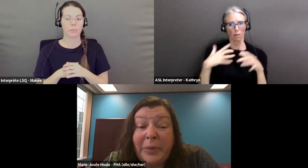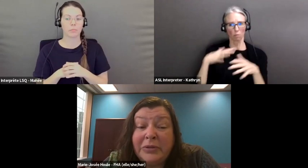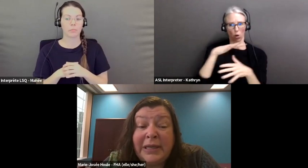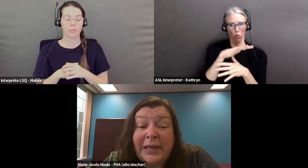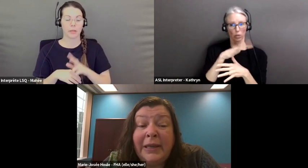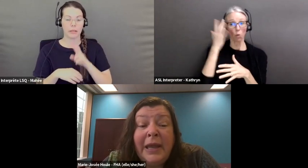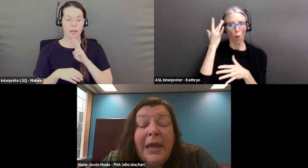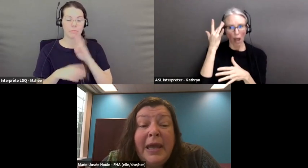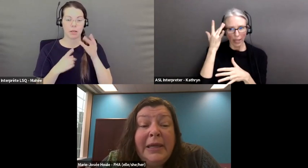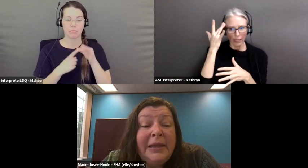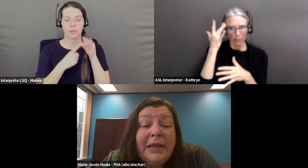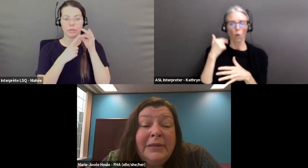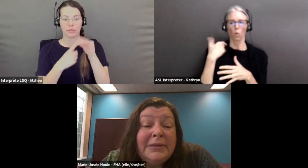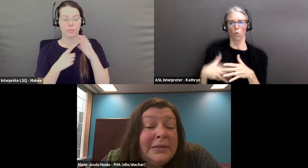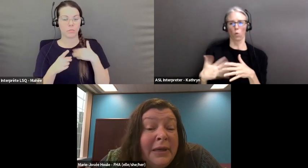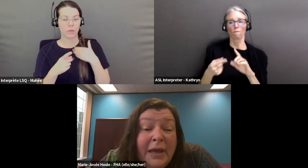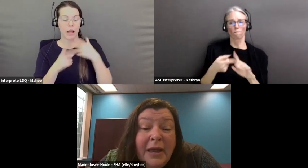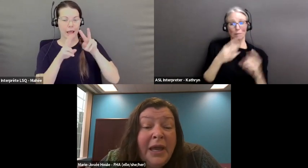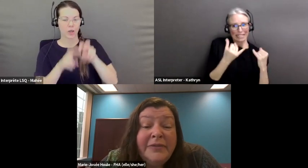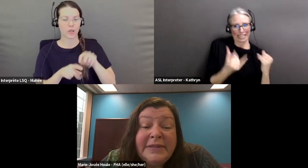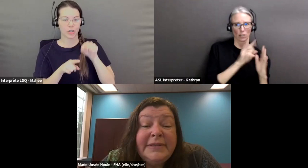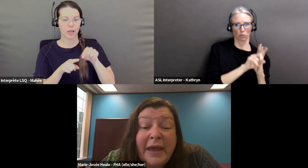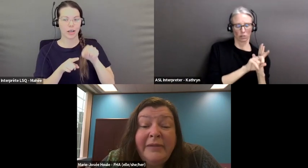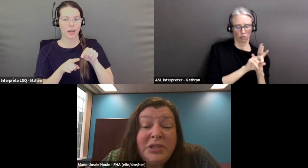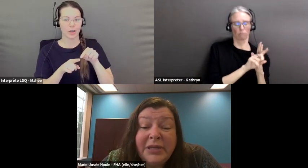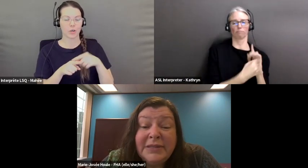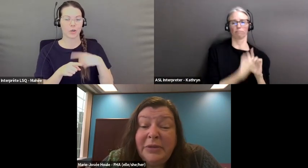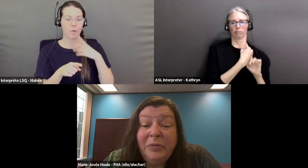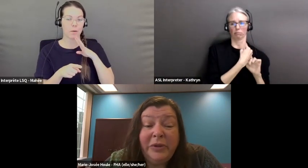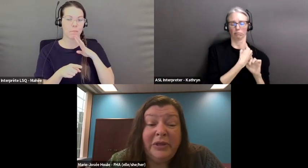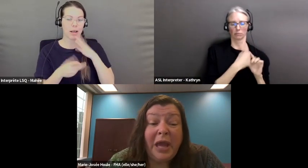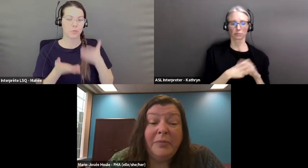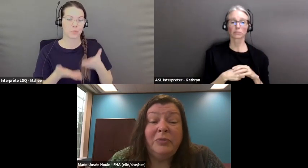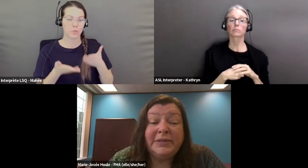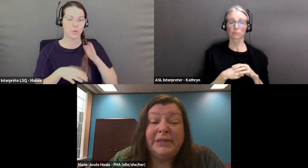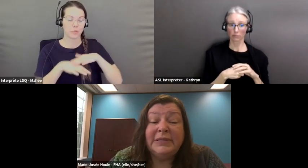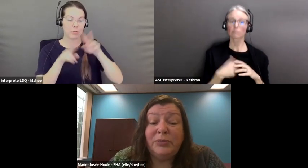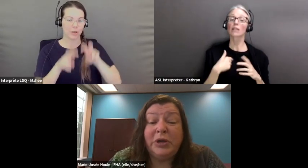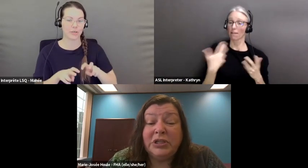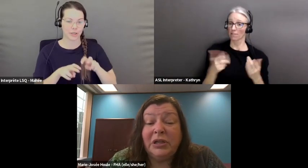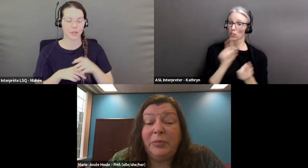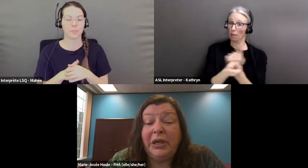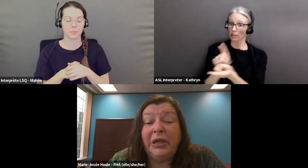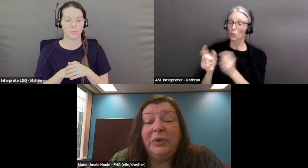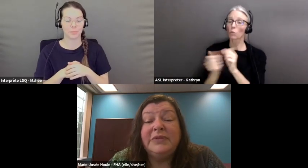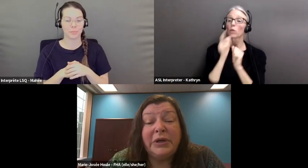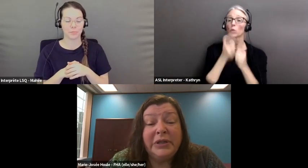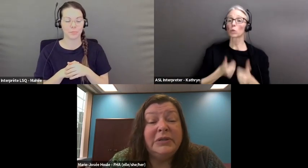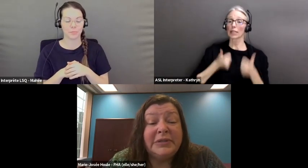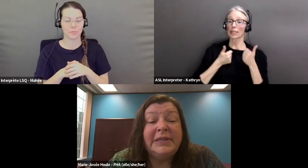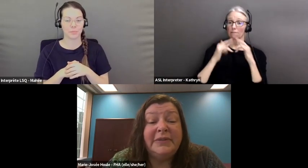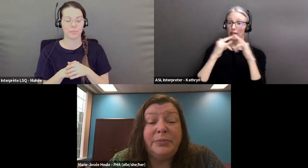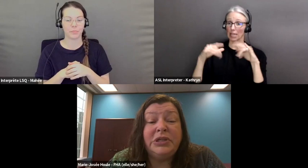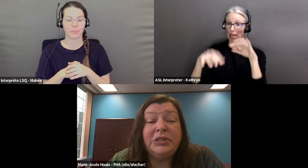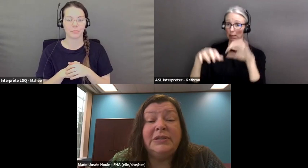hearing about today. And I have since had the chance to meet with encampment residents in British Columbia, and we've started